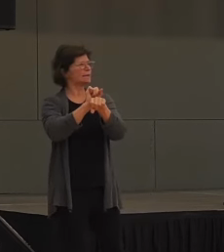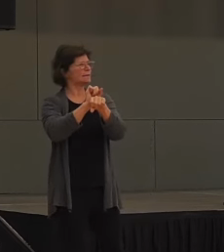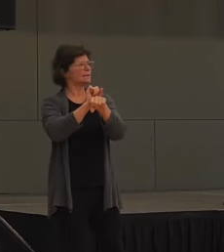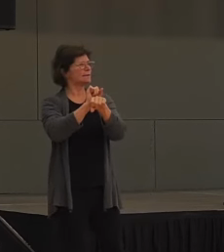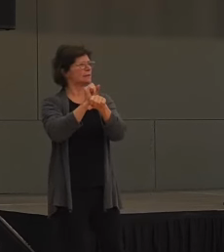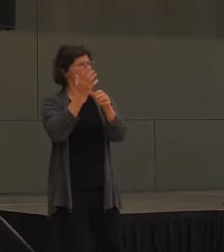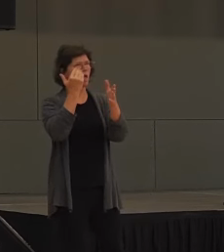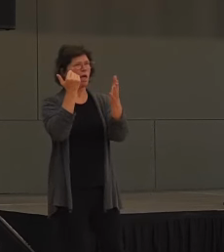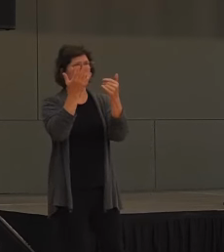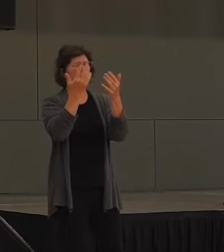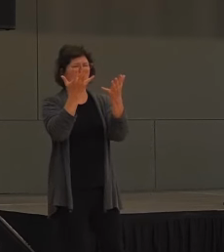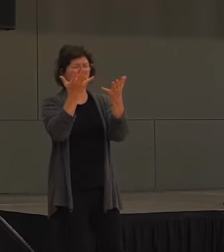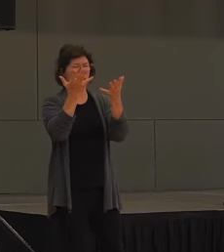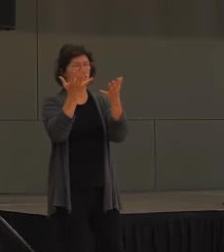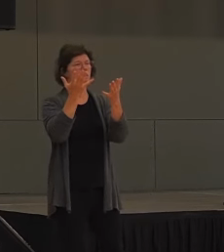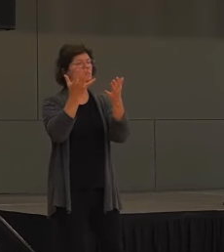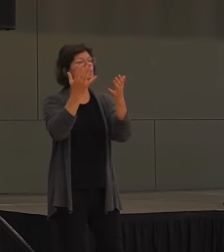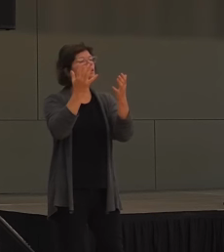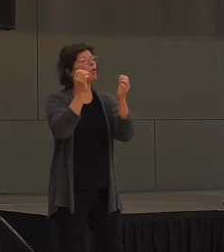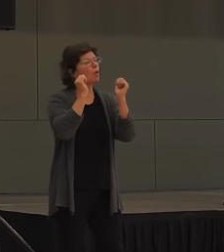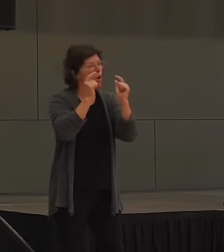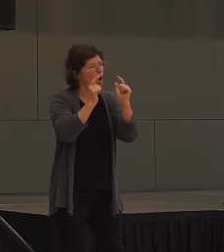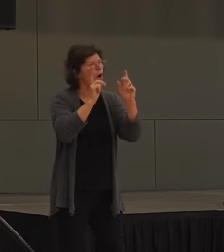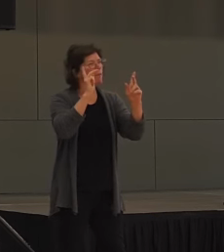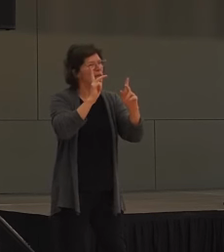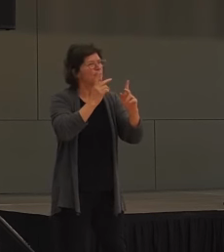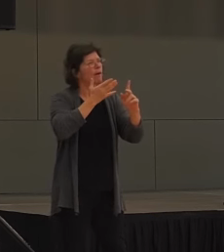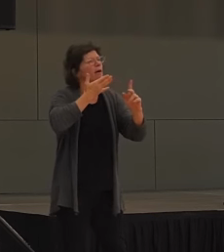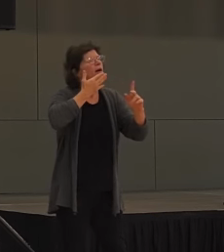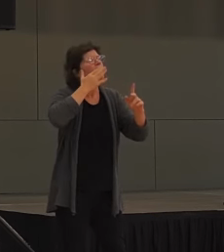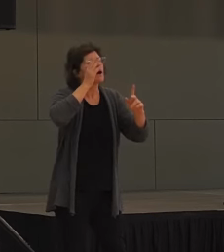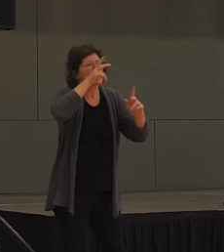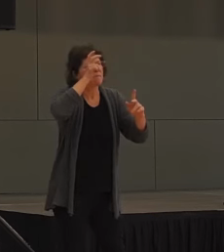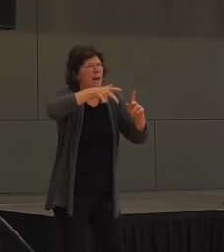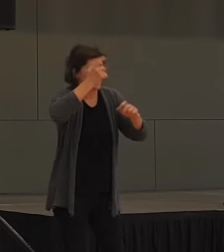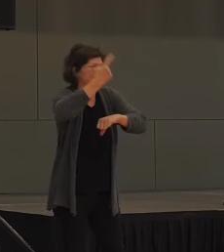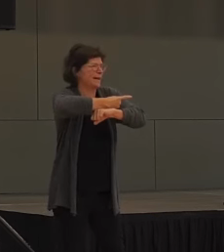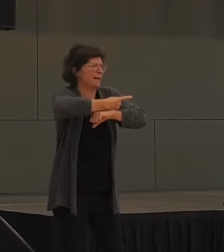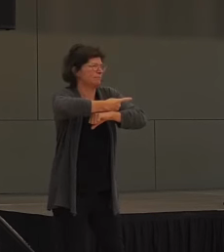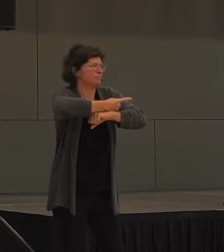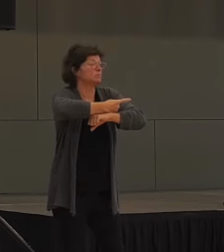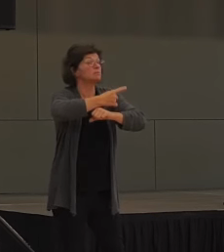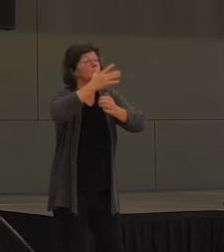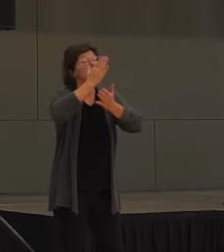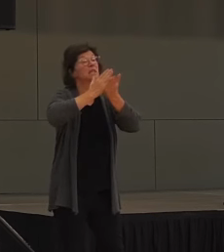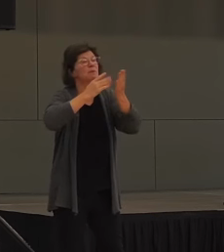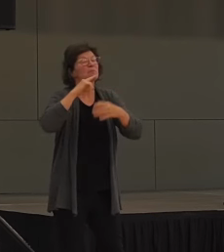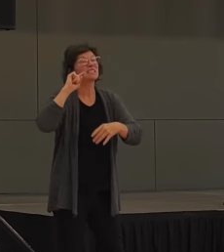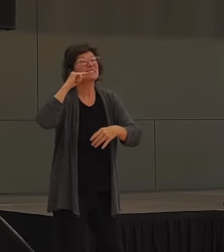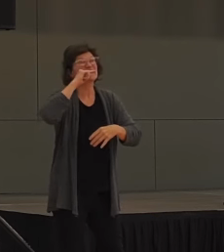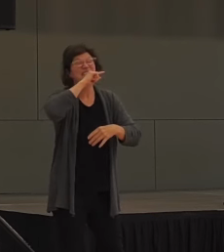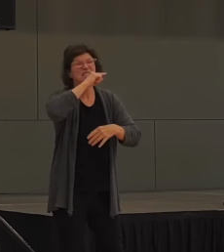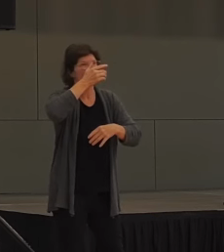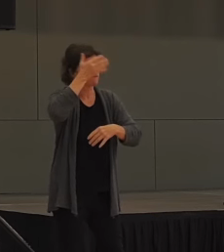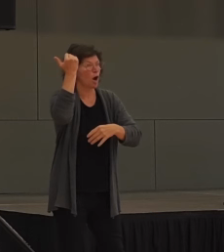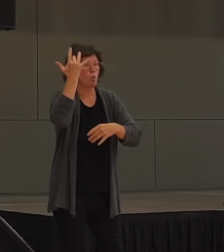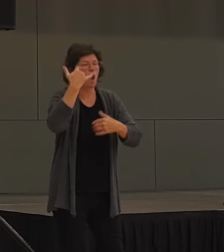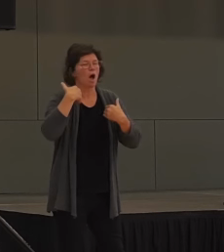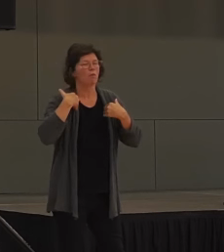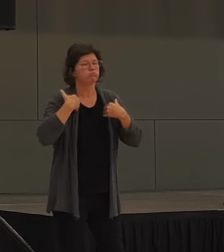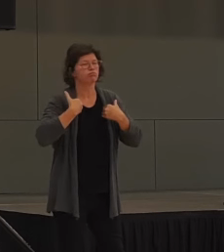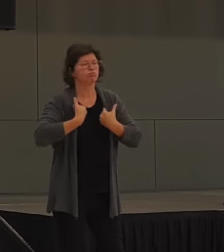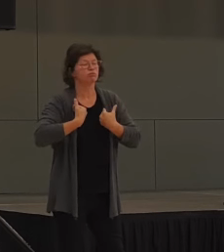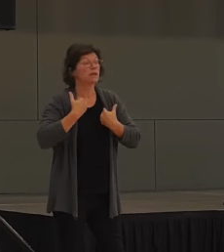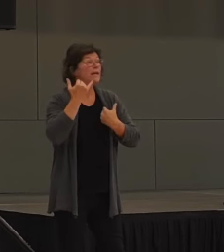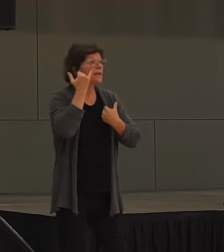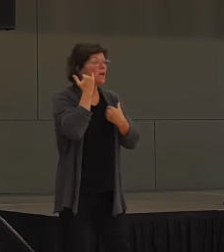bad days. All of us struggle sometimes to remember to brush our teeth before we go to bed if we're exhausted. But again, if it starts to become